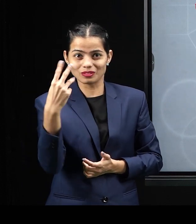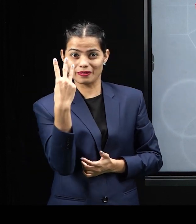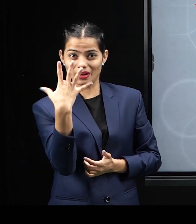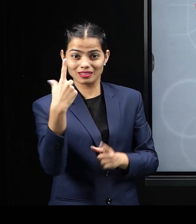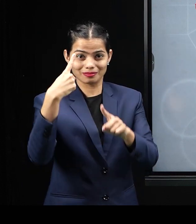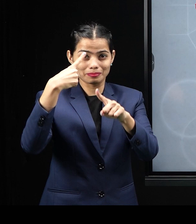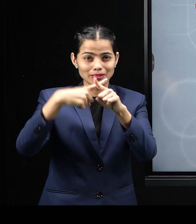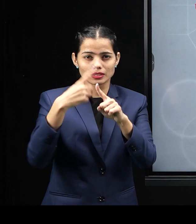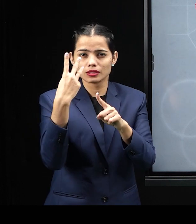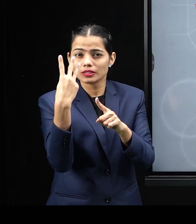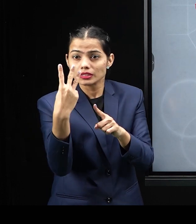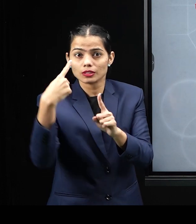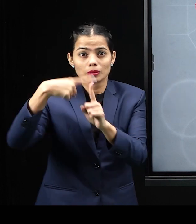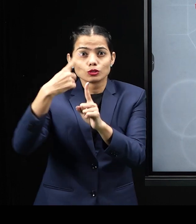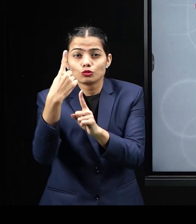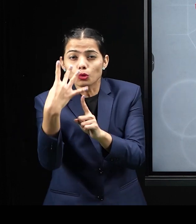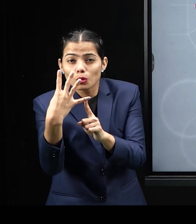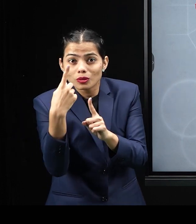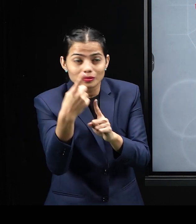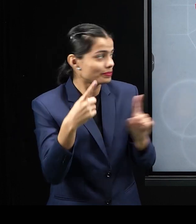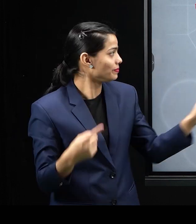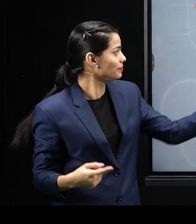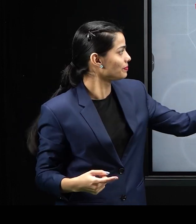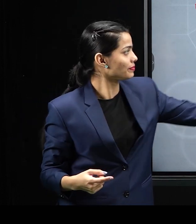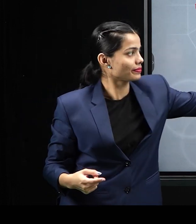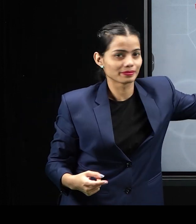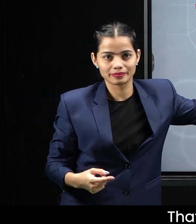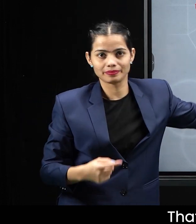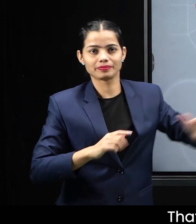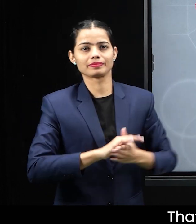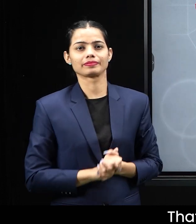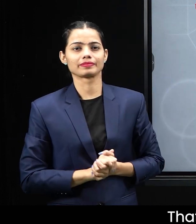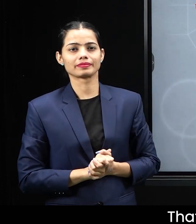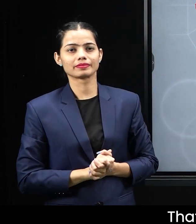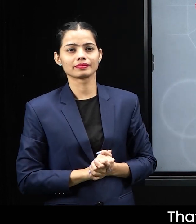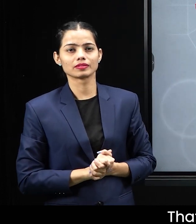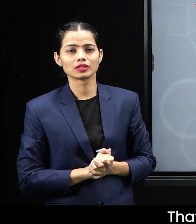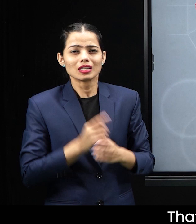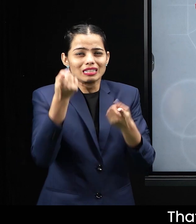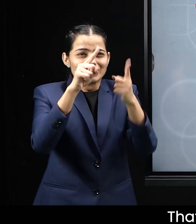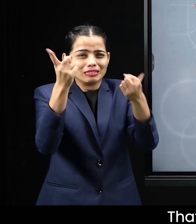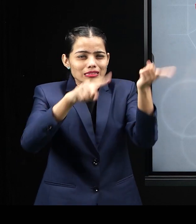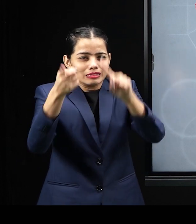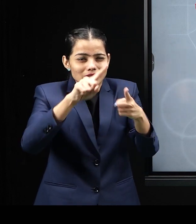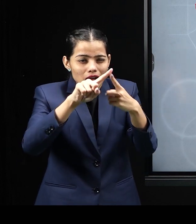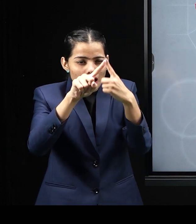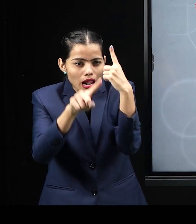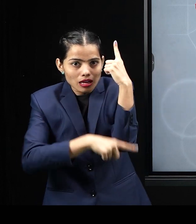119 is equal to 35 into 3 plus 14, that is equation number 2. The remainder is